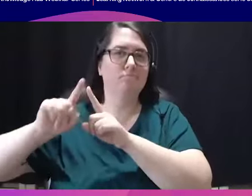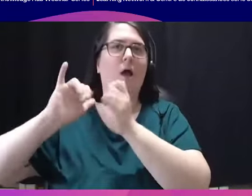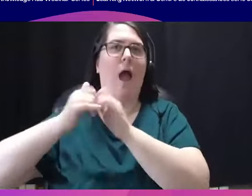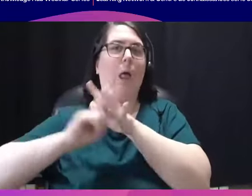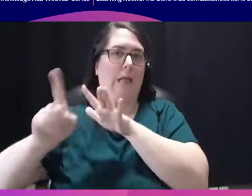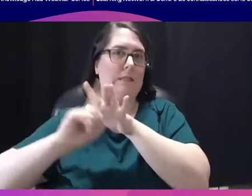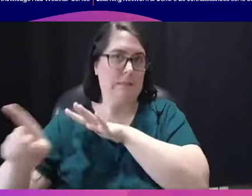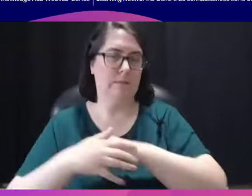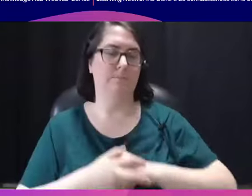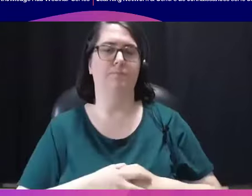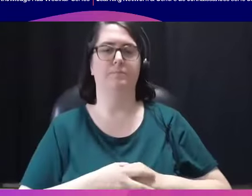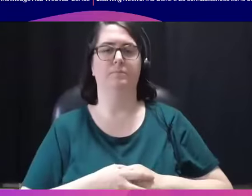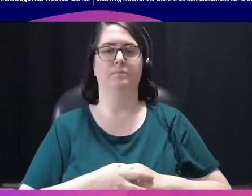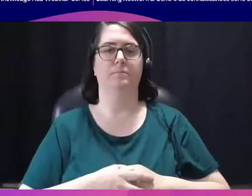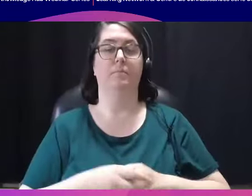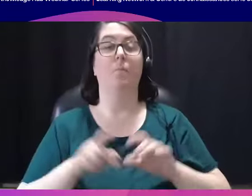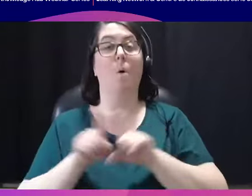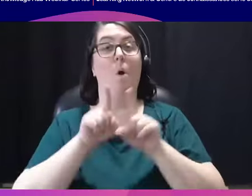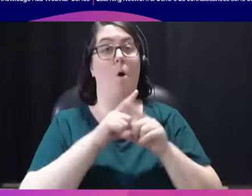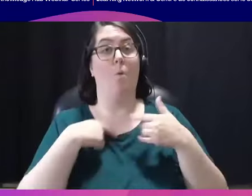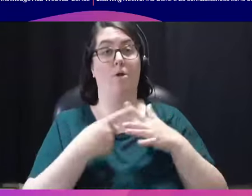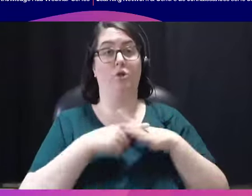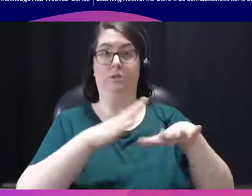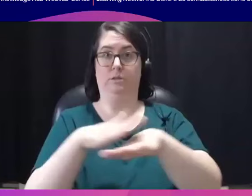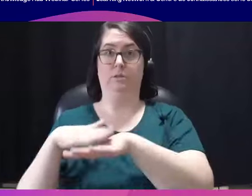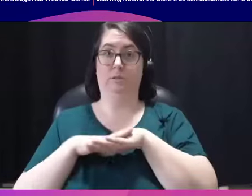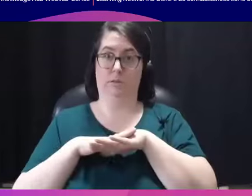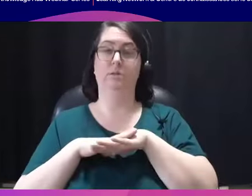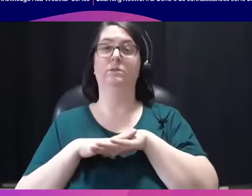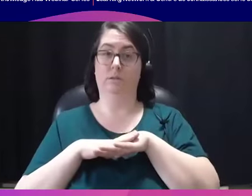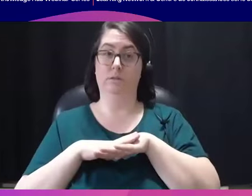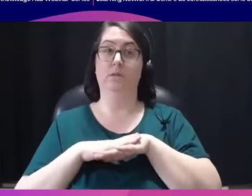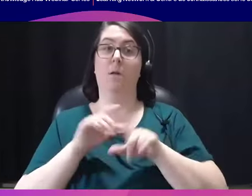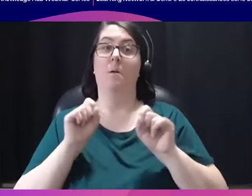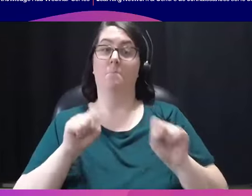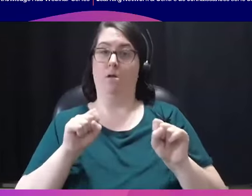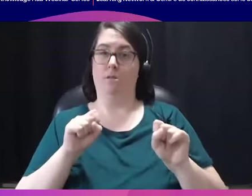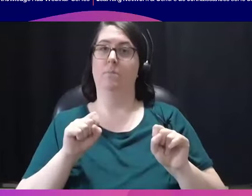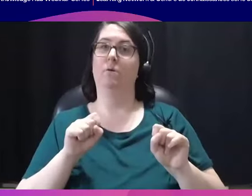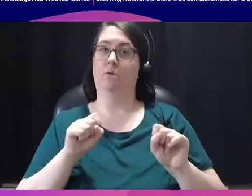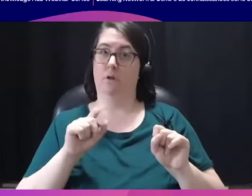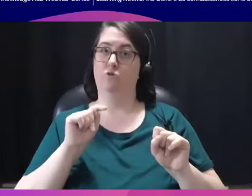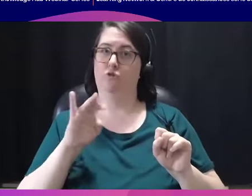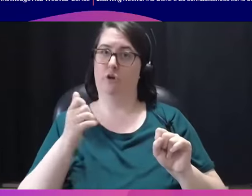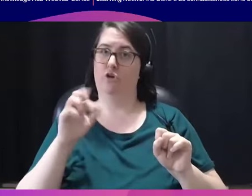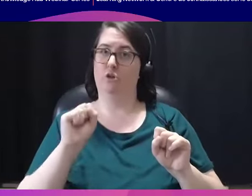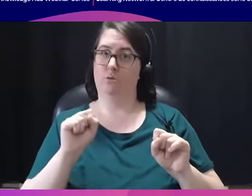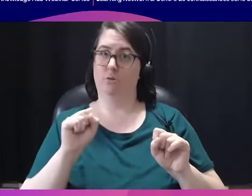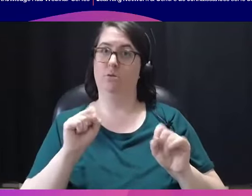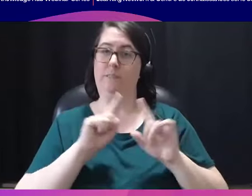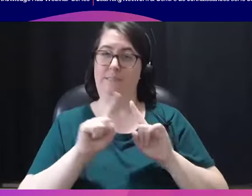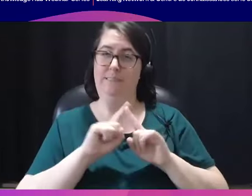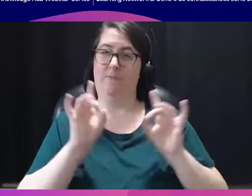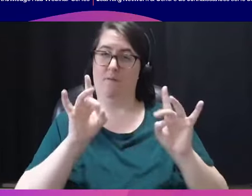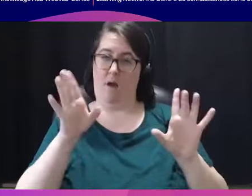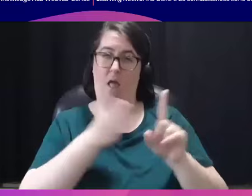exit. I also want to begin by providing a trigger warning that this presentation includes mentions of physical and sexual violence,